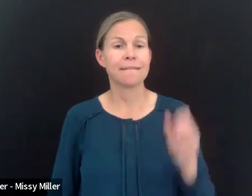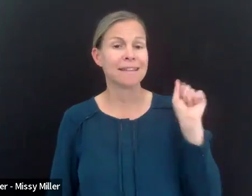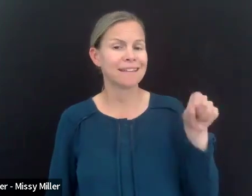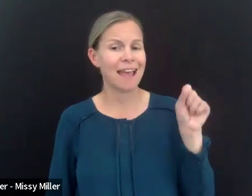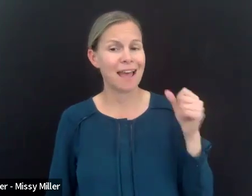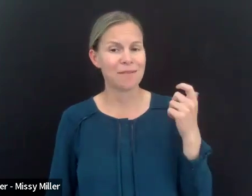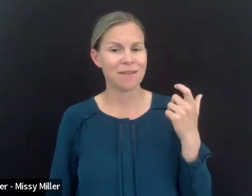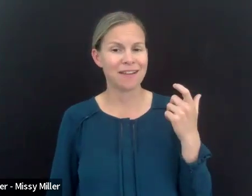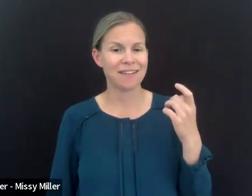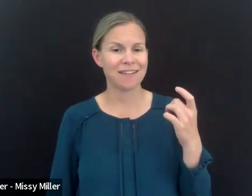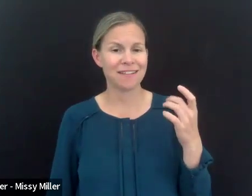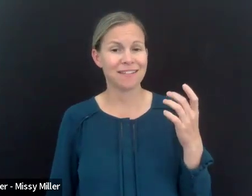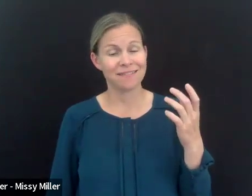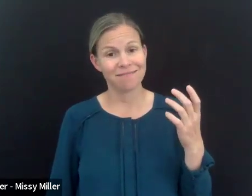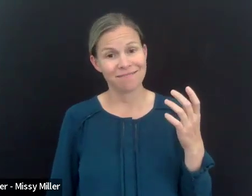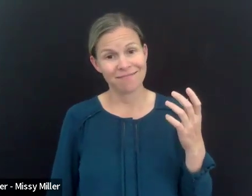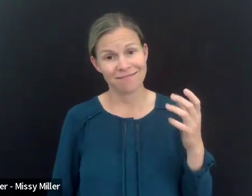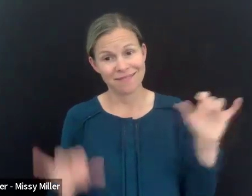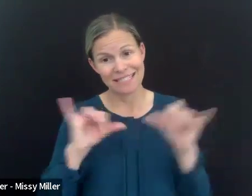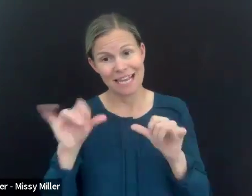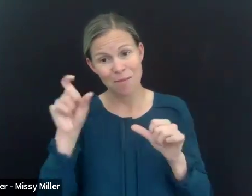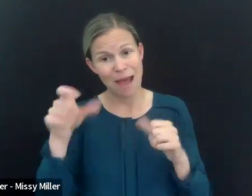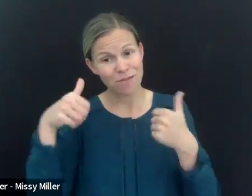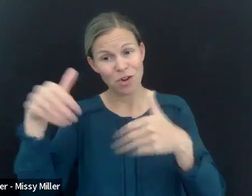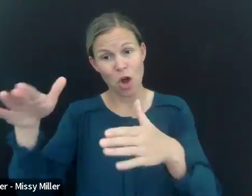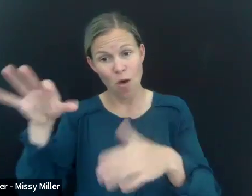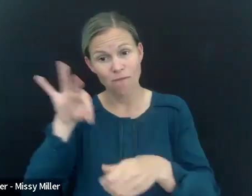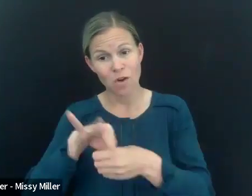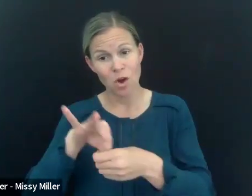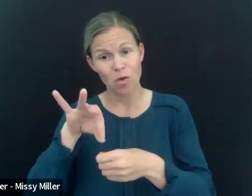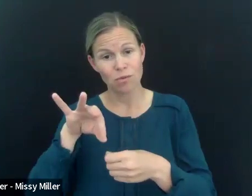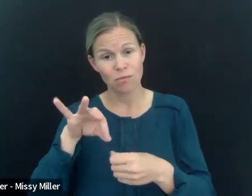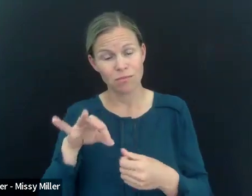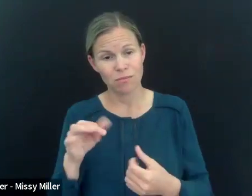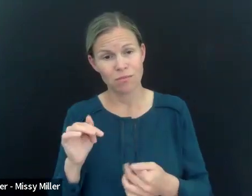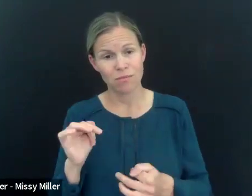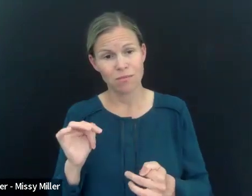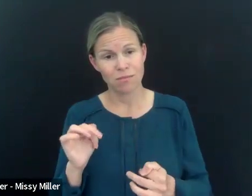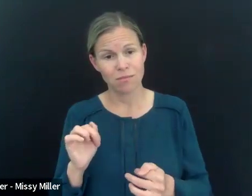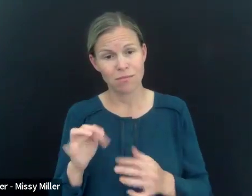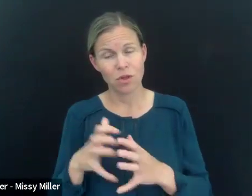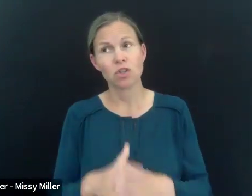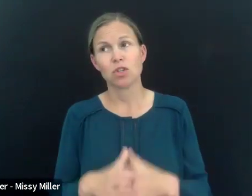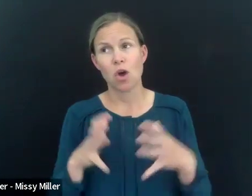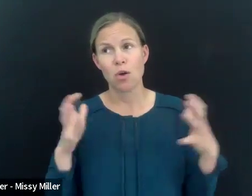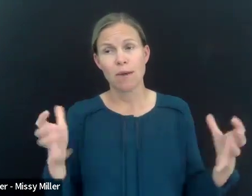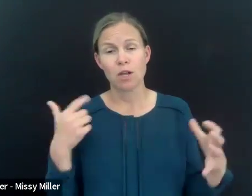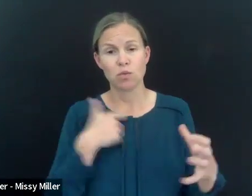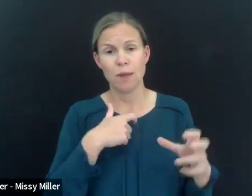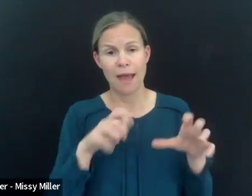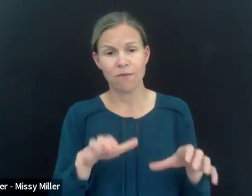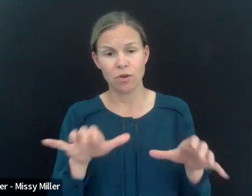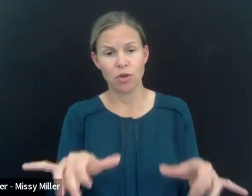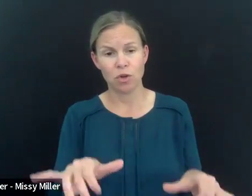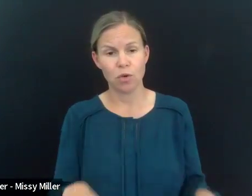say it, but yeah, we got to vote, y'all. And that's specific to this year, but like there's so much on the line. And when I say that, I mean